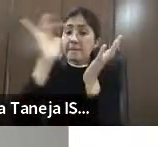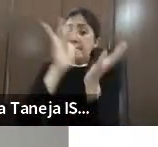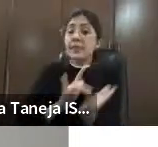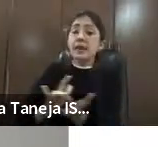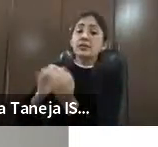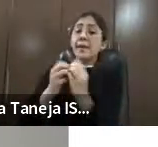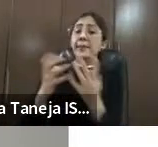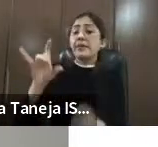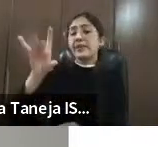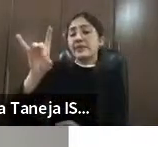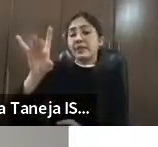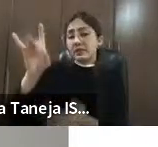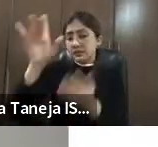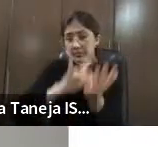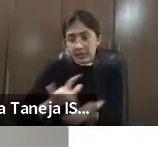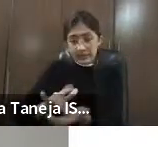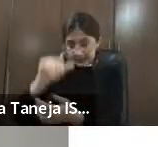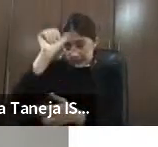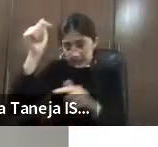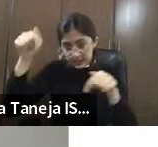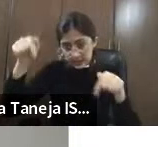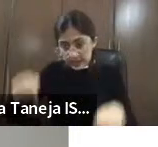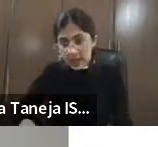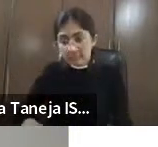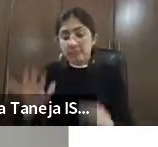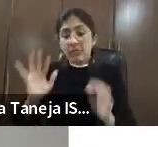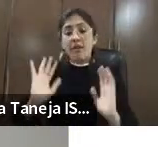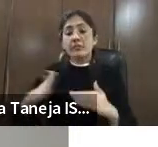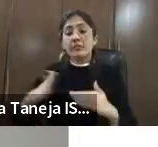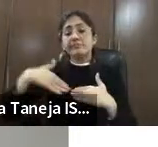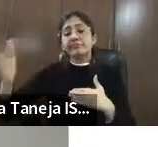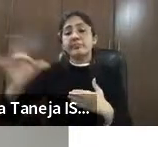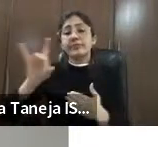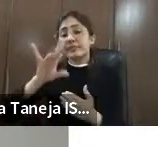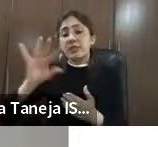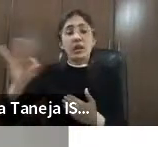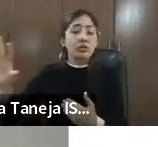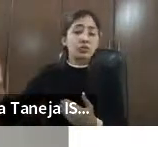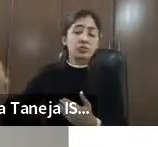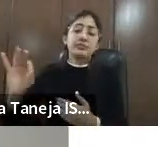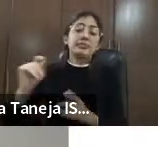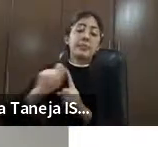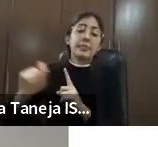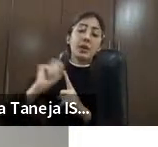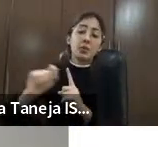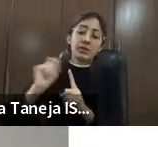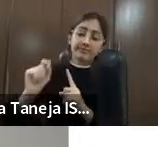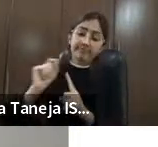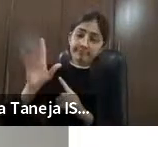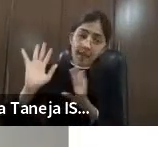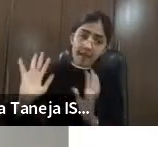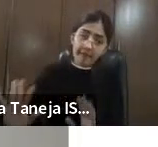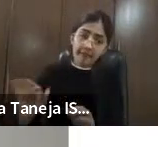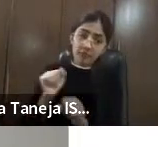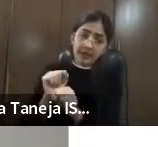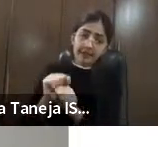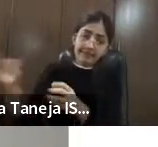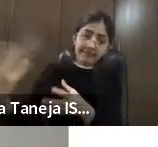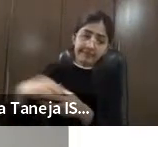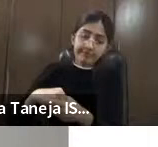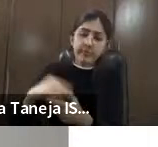states of India, and is worked with 1,500 Indian private corporate houses. That includes